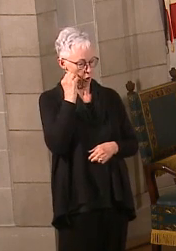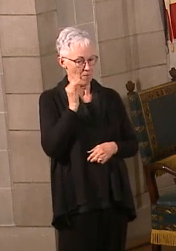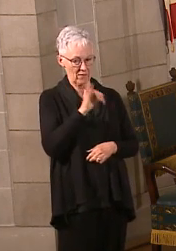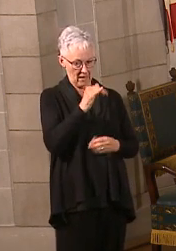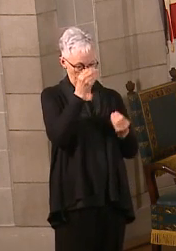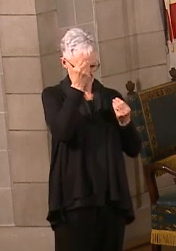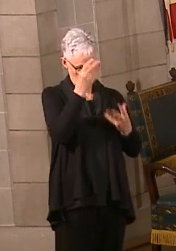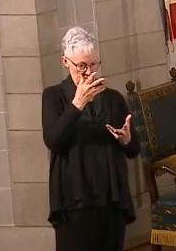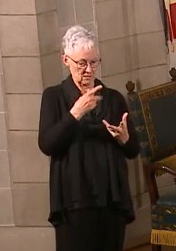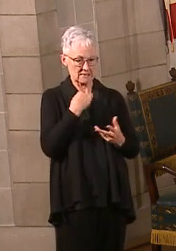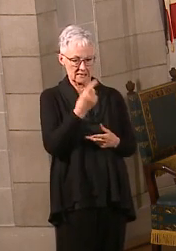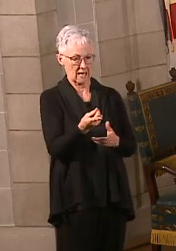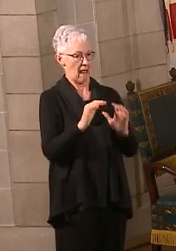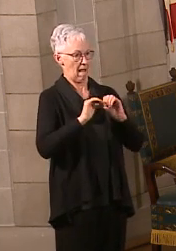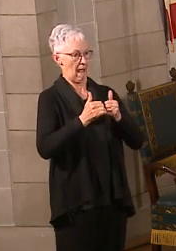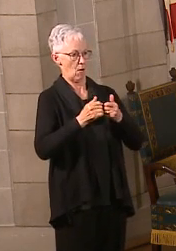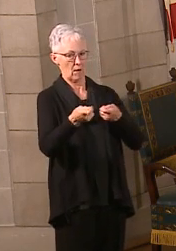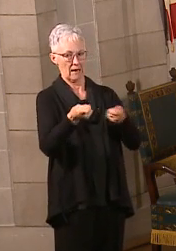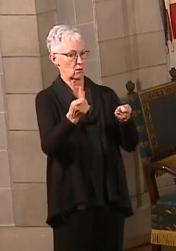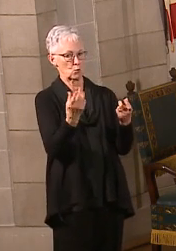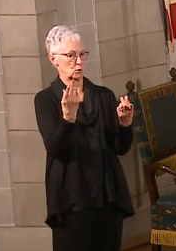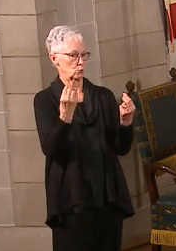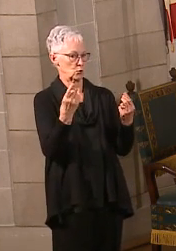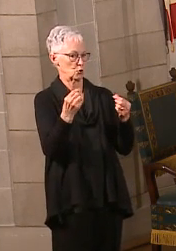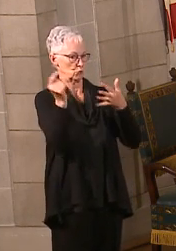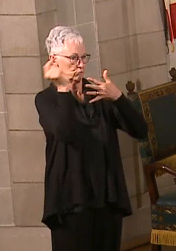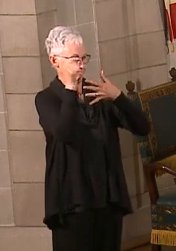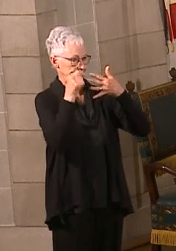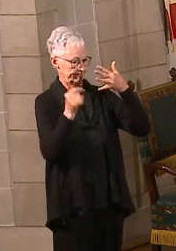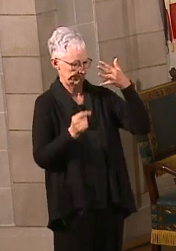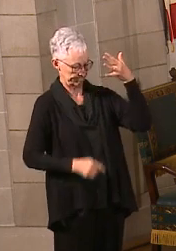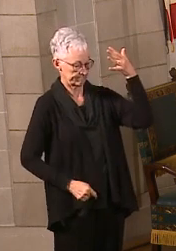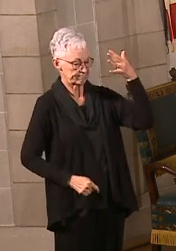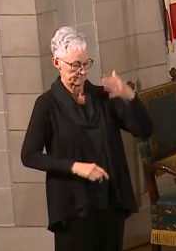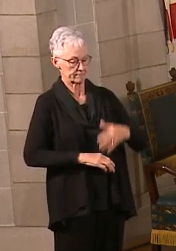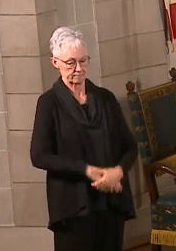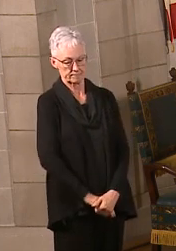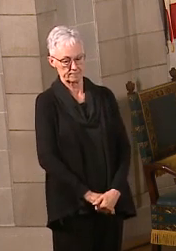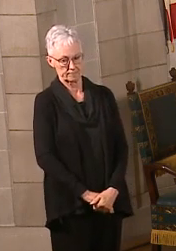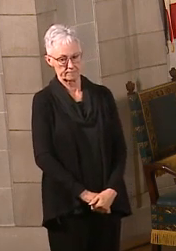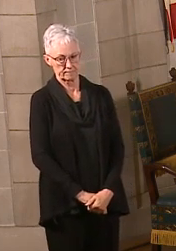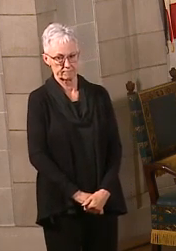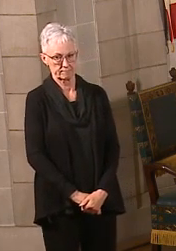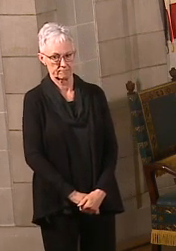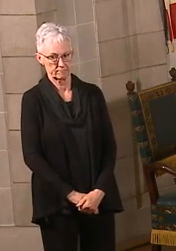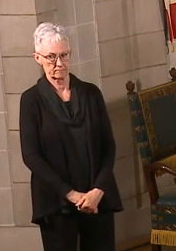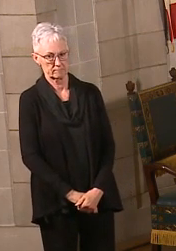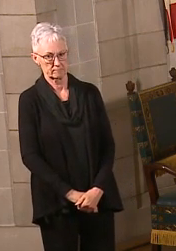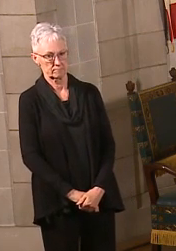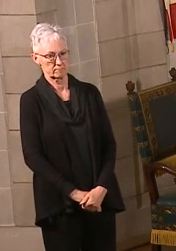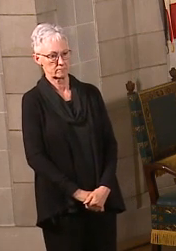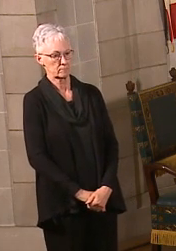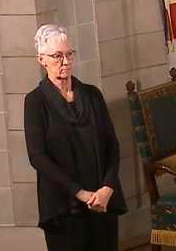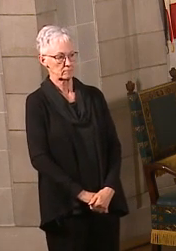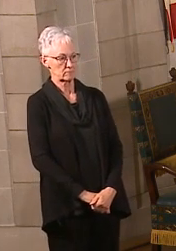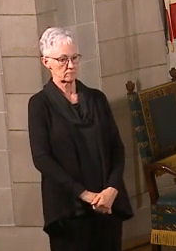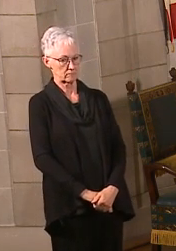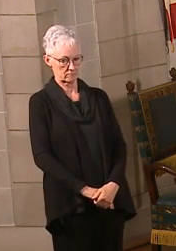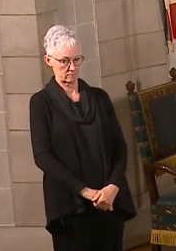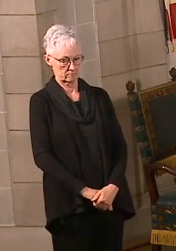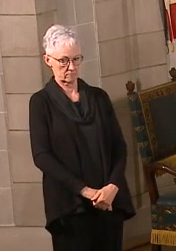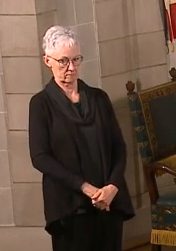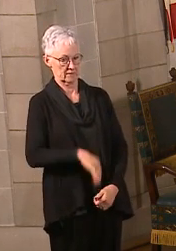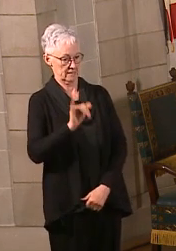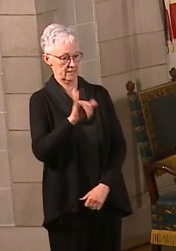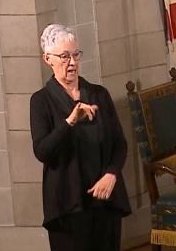another thing that we're going to continue to focus on, is that long-term care facility. Also, as part of this 21 days to stay